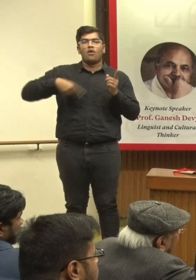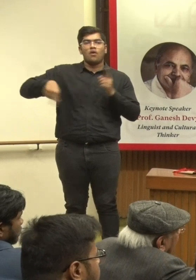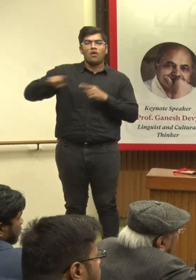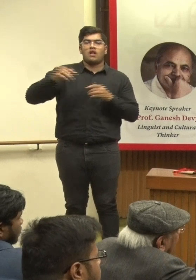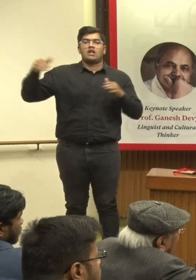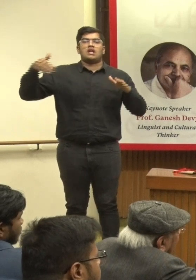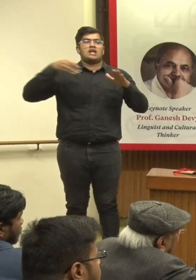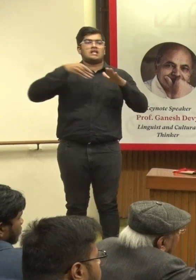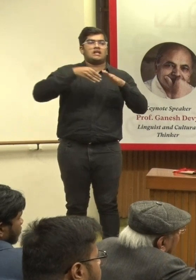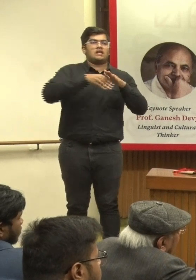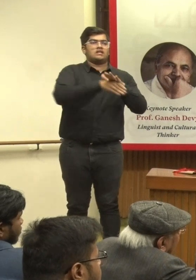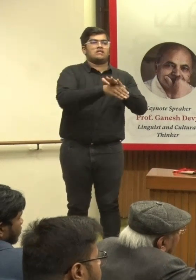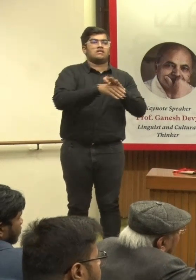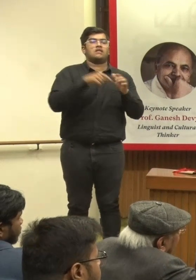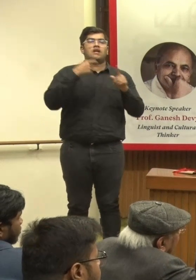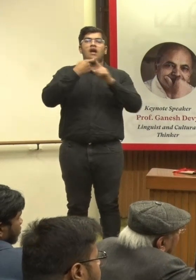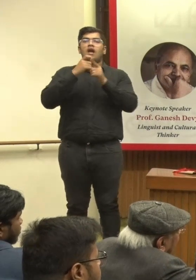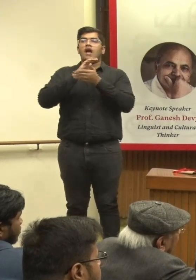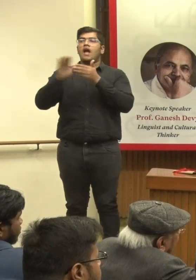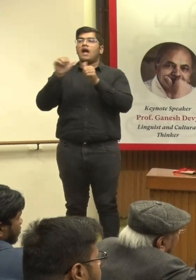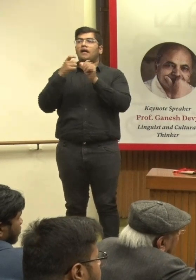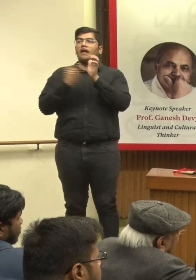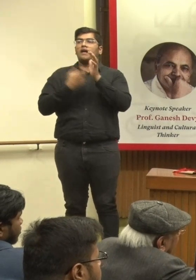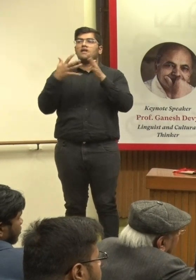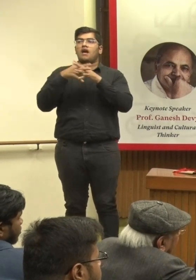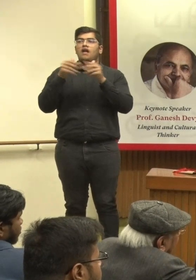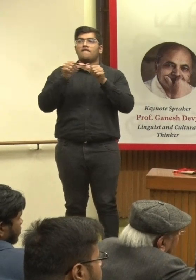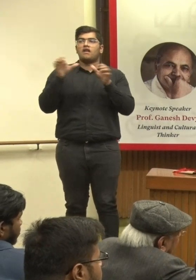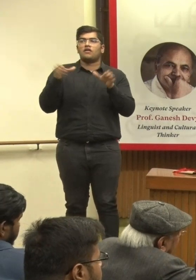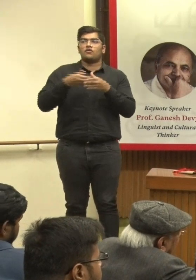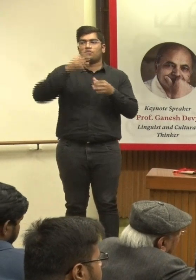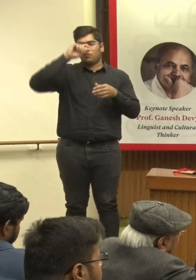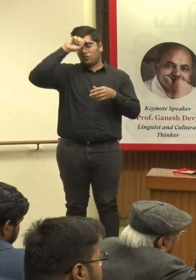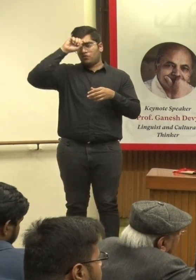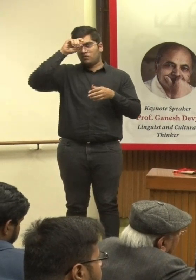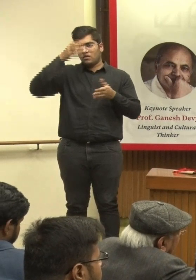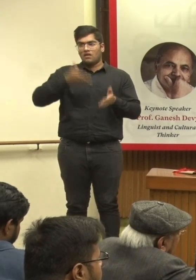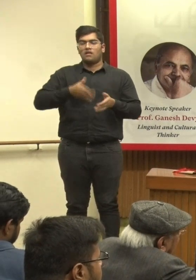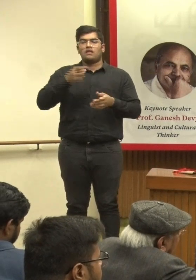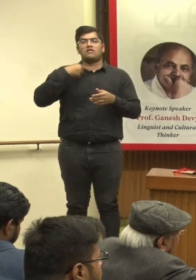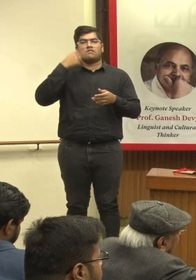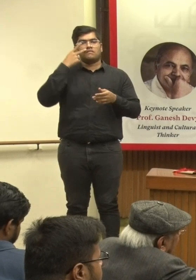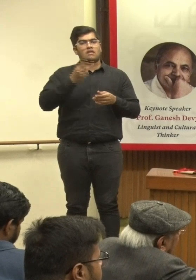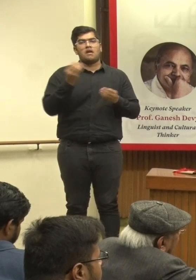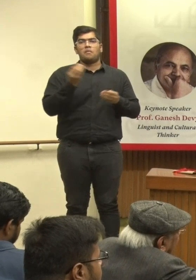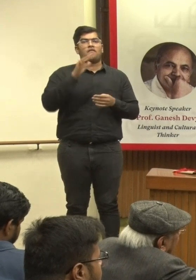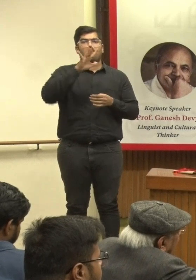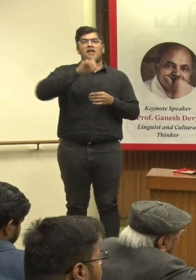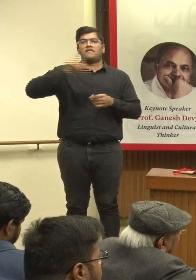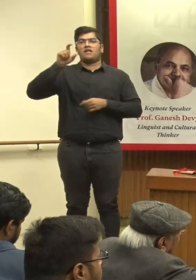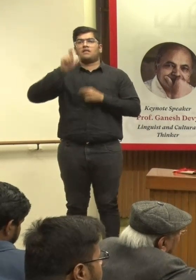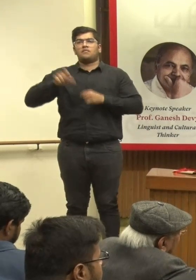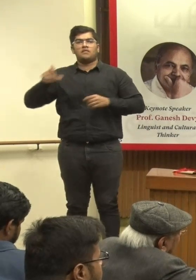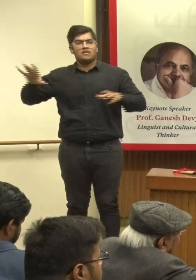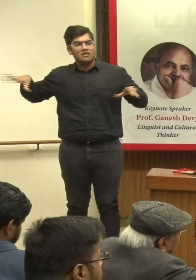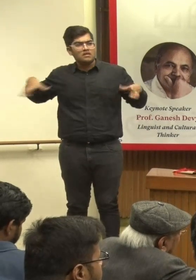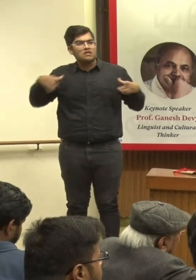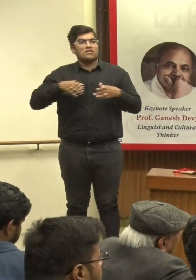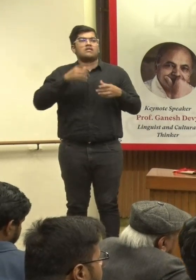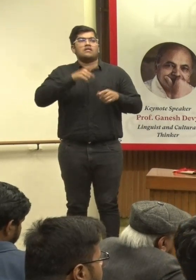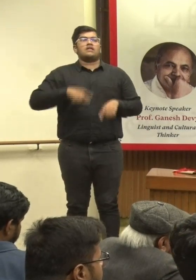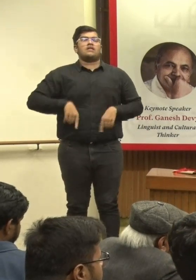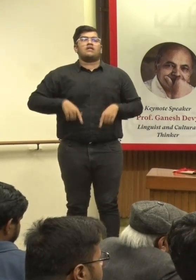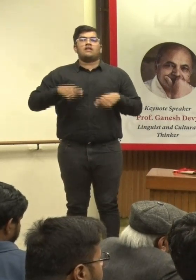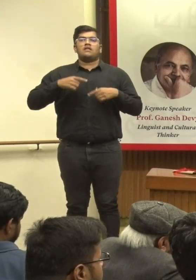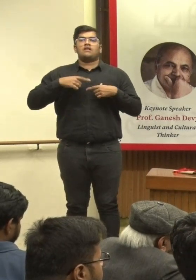inward. The Kharwa community in Gujarat, I have seen gatherings of 5 lakh Kharwas for deciding